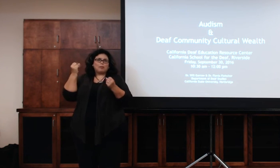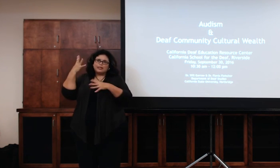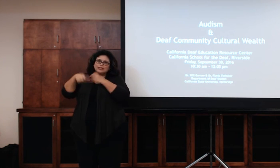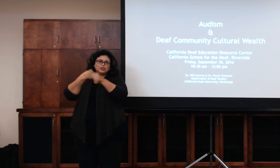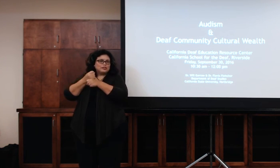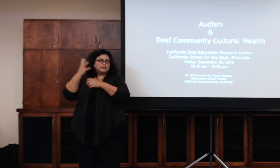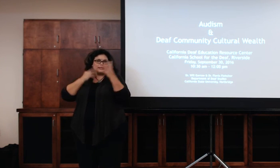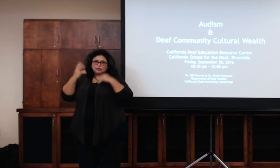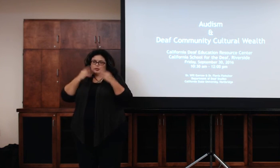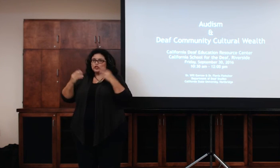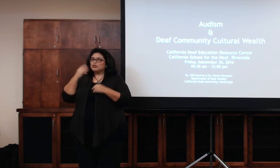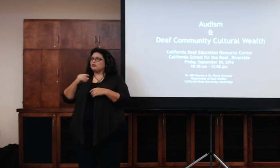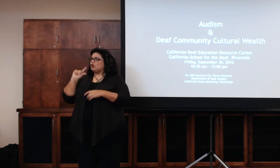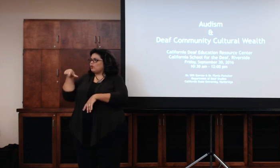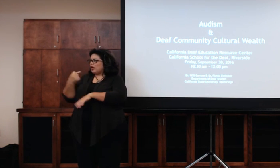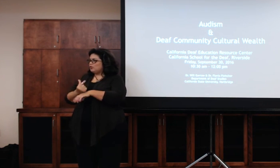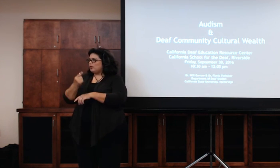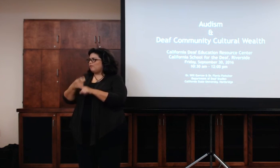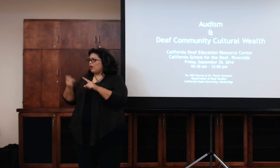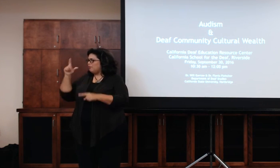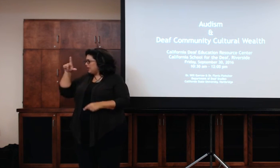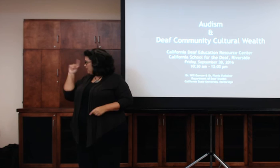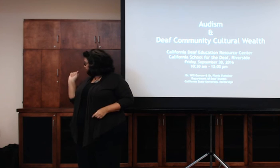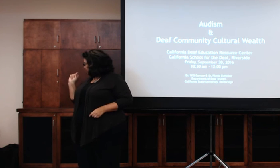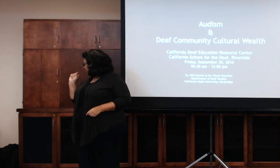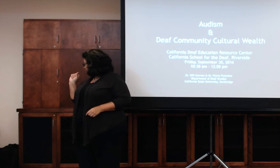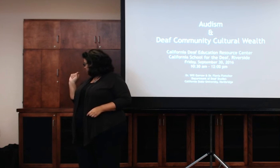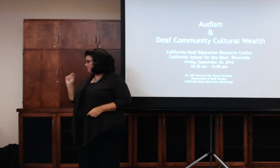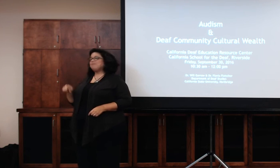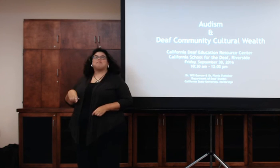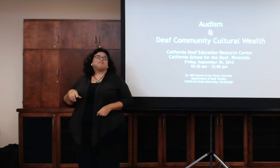Will also has several years of experience under his belt, graduated from Gallaudet.